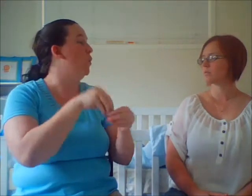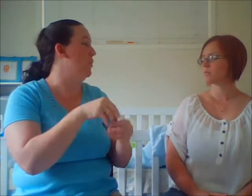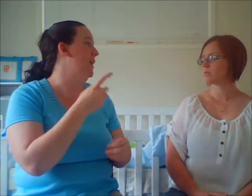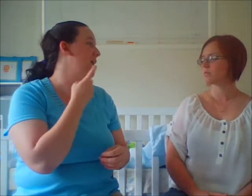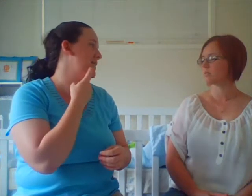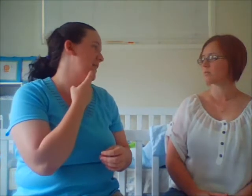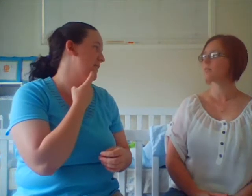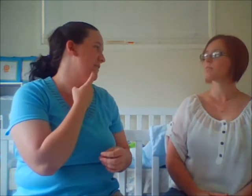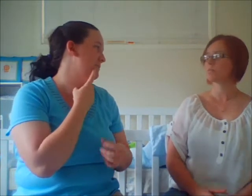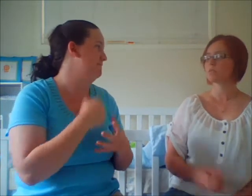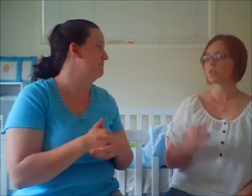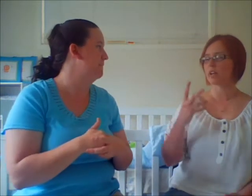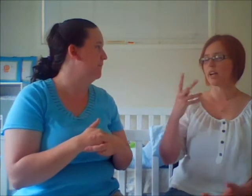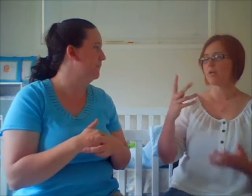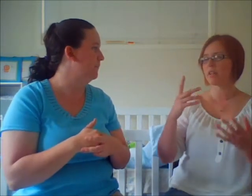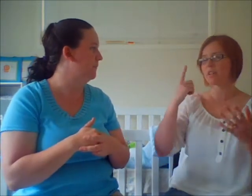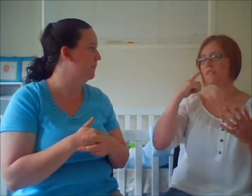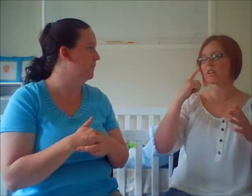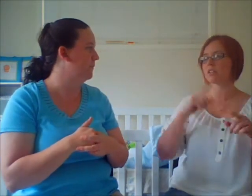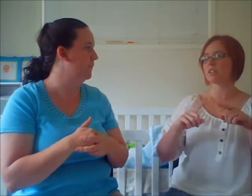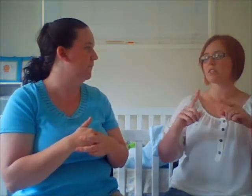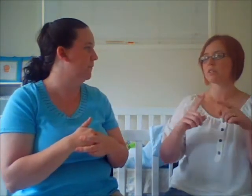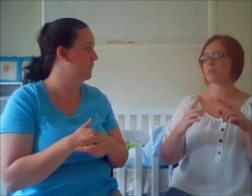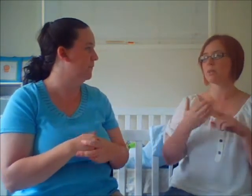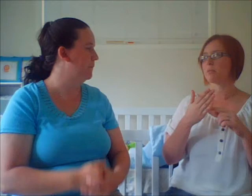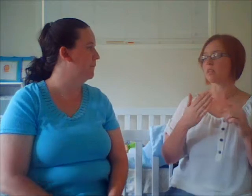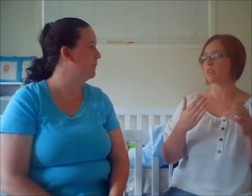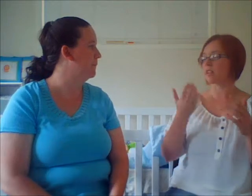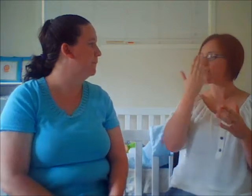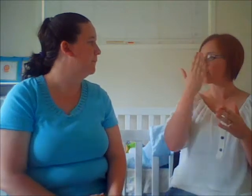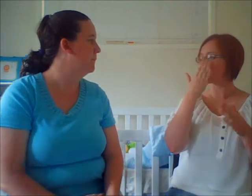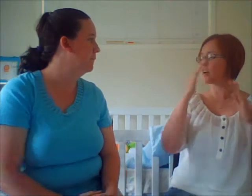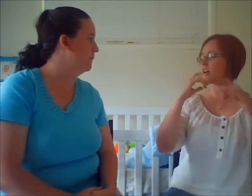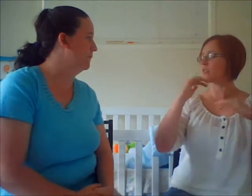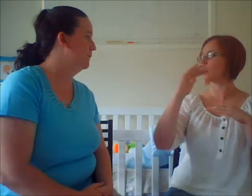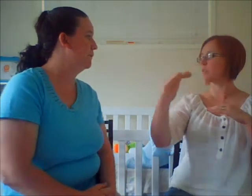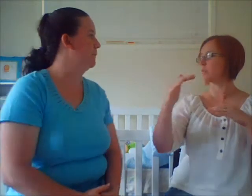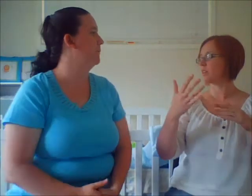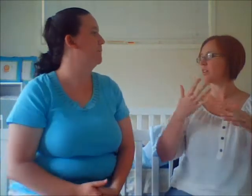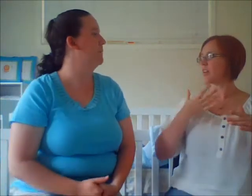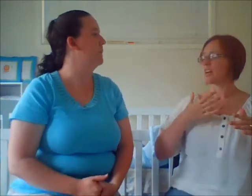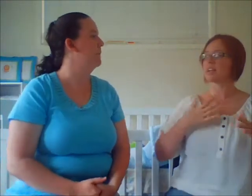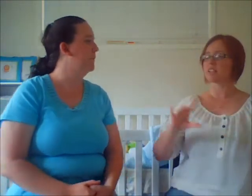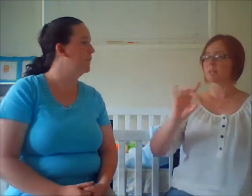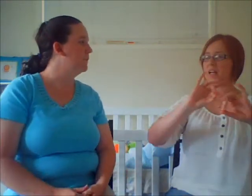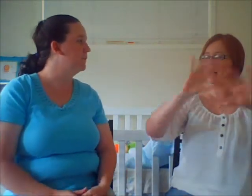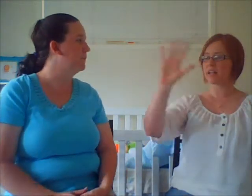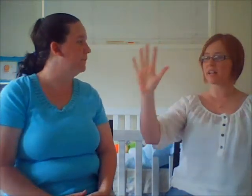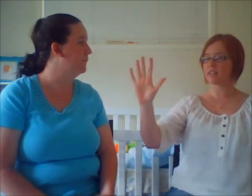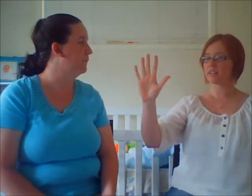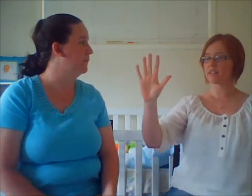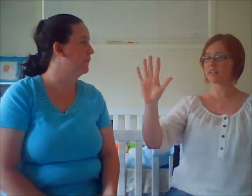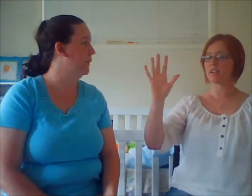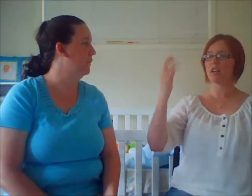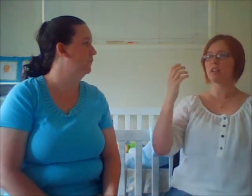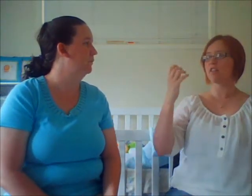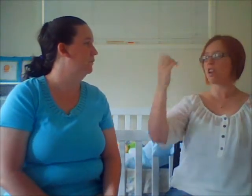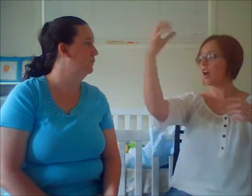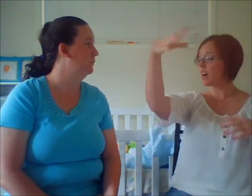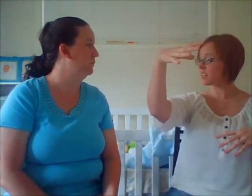incorporated easier? Okay, well I think the first thing to remember is the front of the classroom. It needs to be clear, the